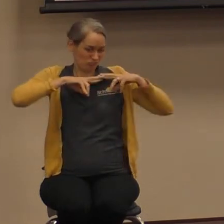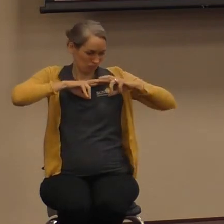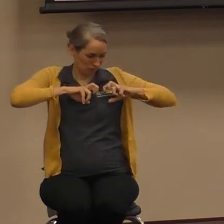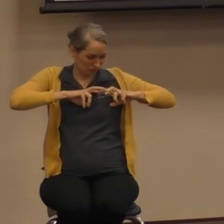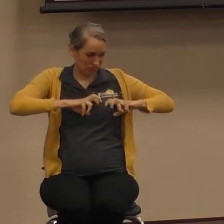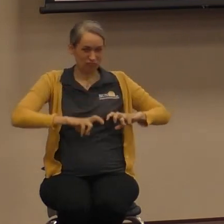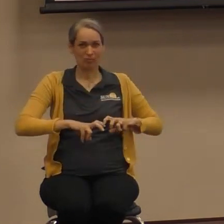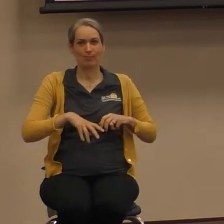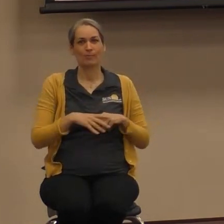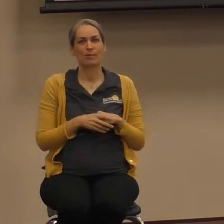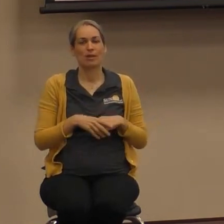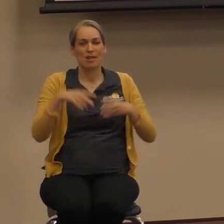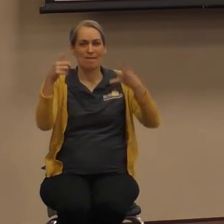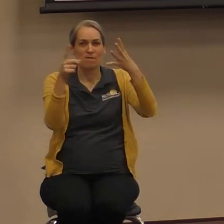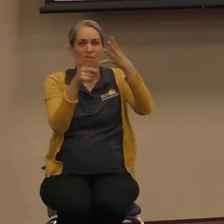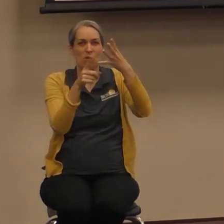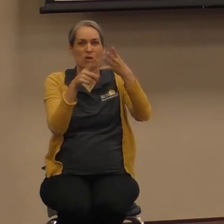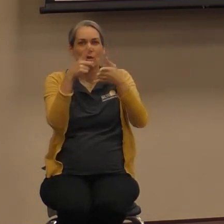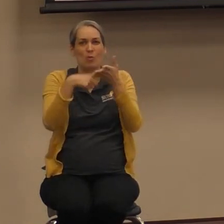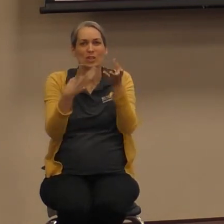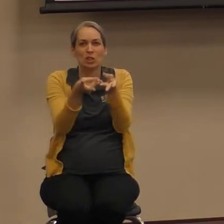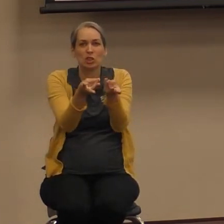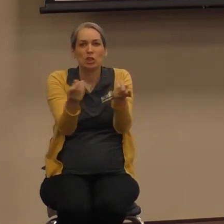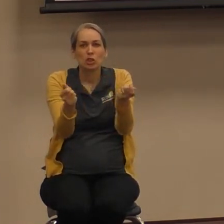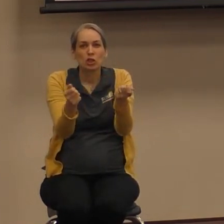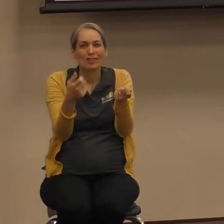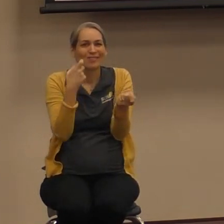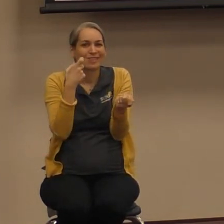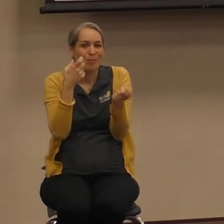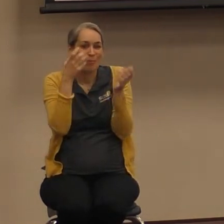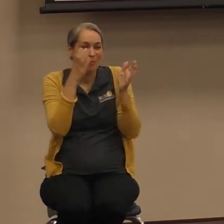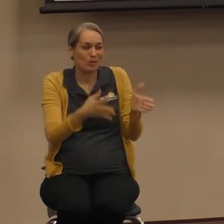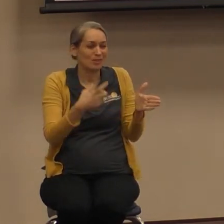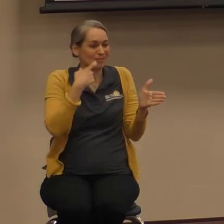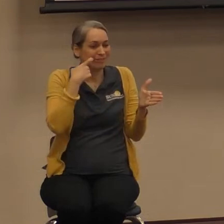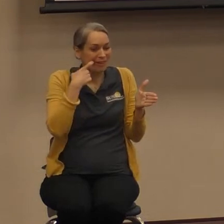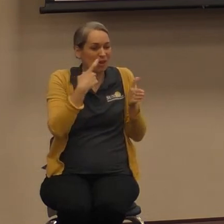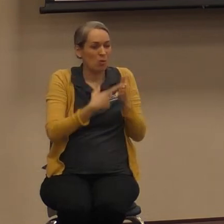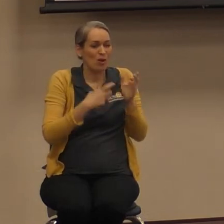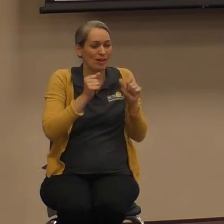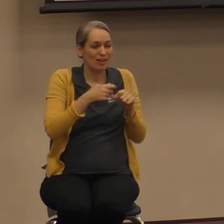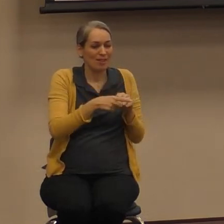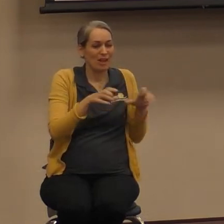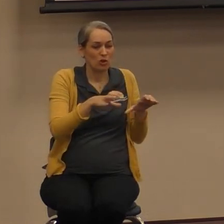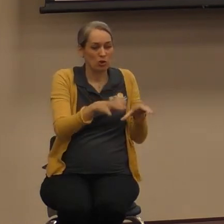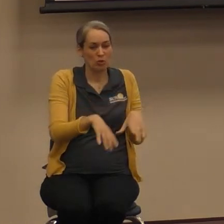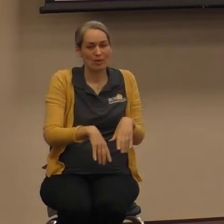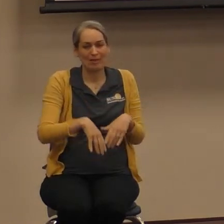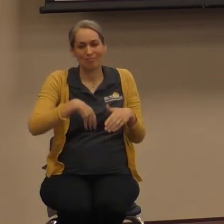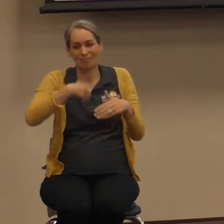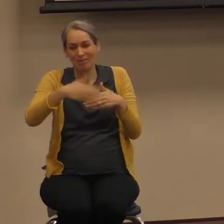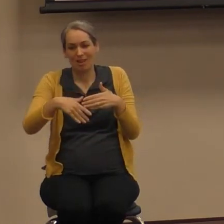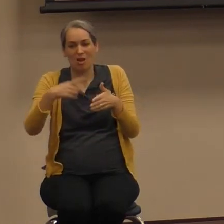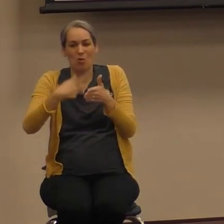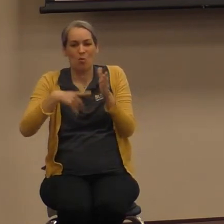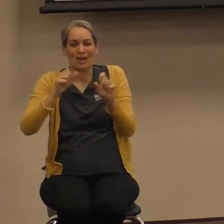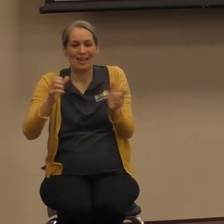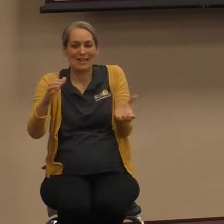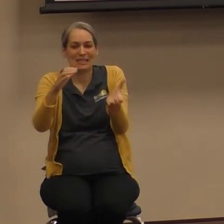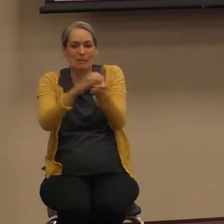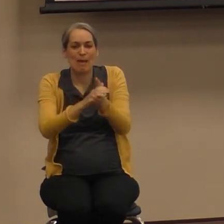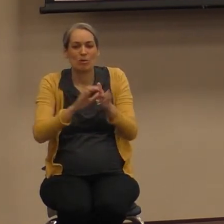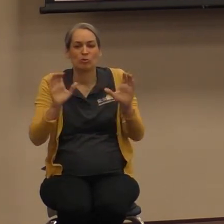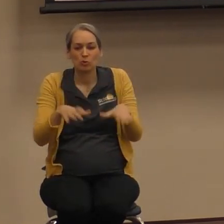into what can the addict do? What can the spouse do? I think I have the church. I have like 5. I had to cut this down a little bit, so 2 of them got cut